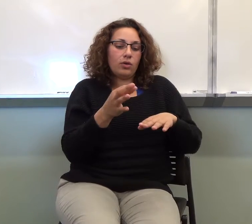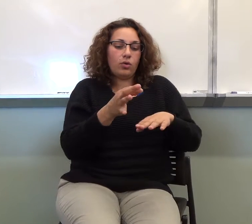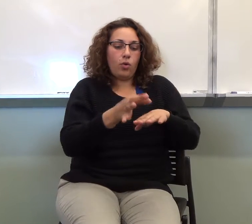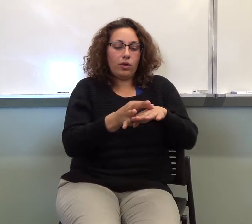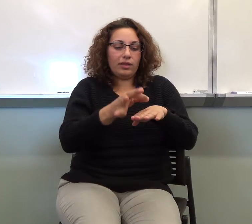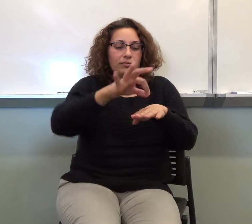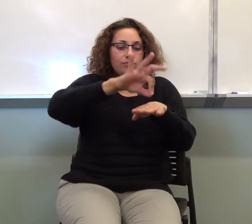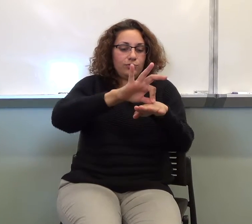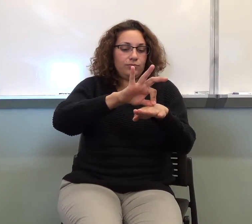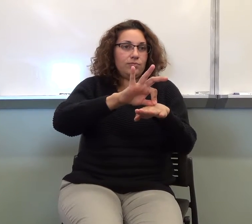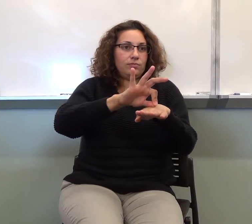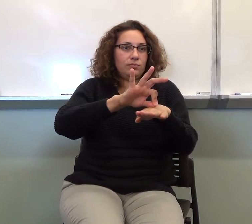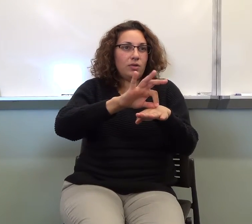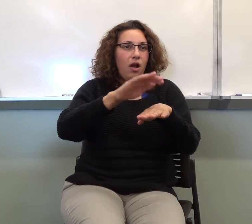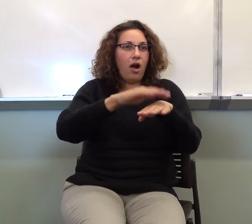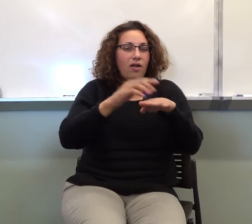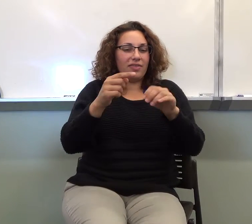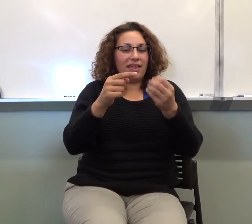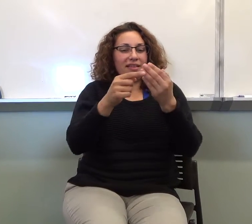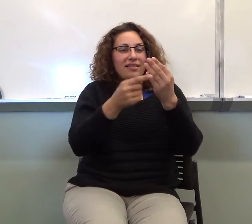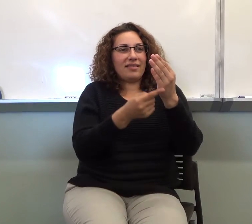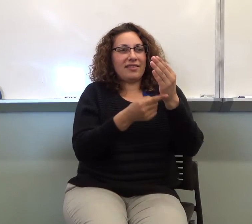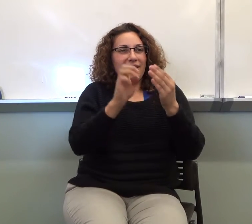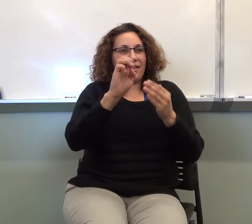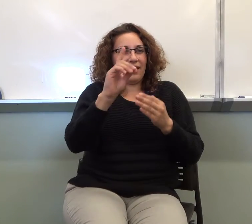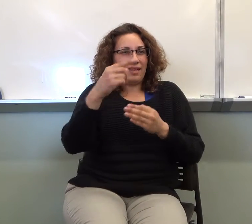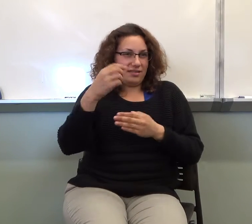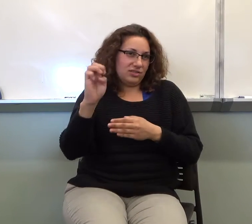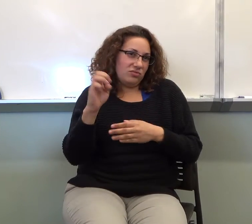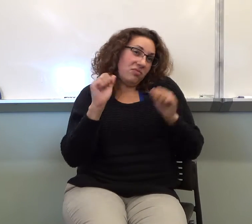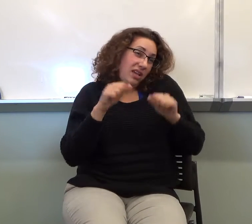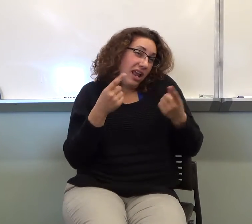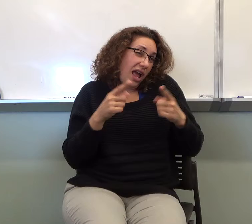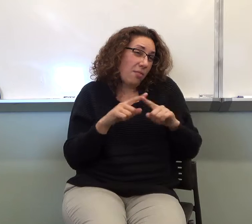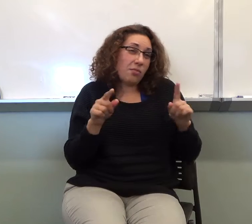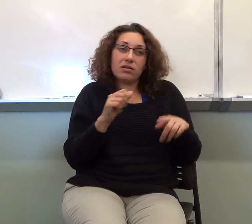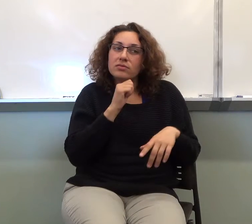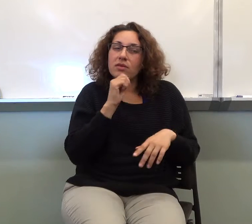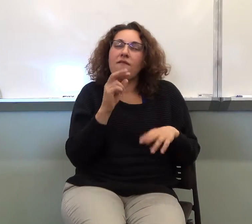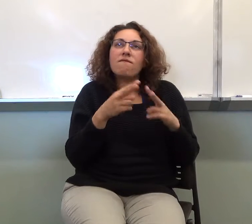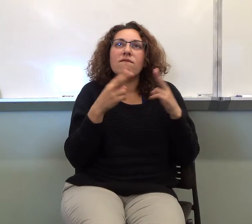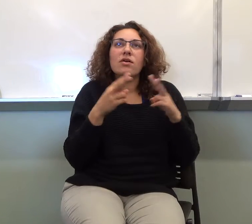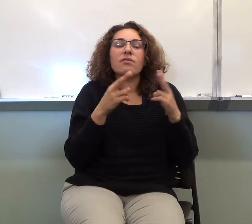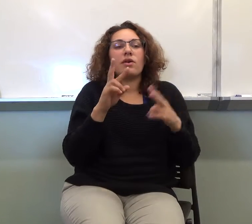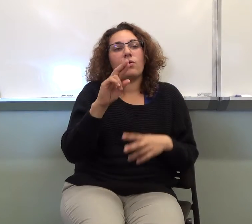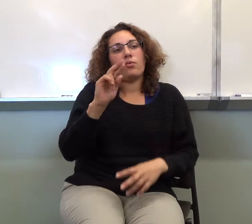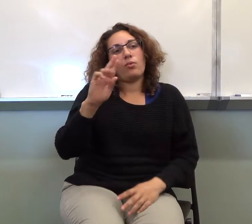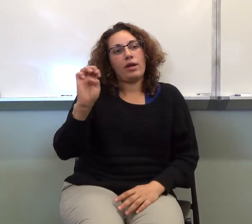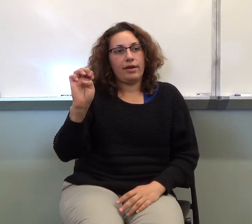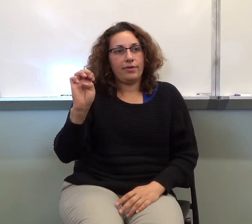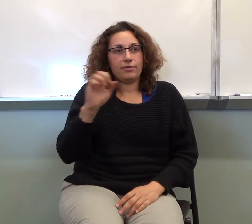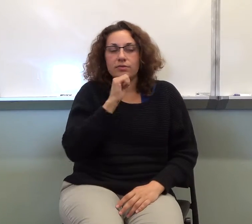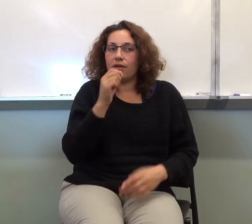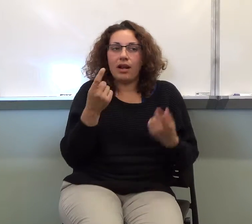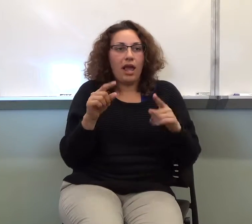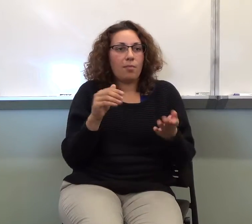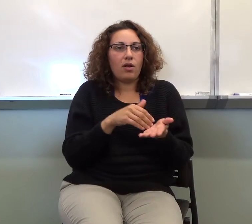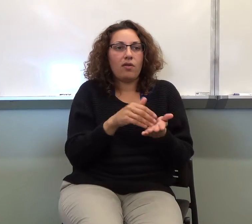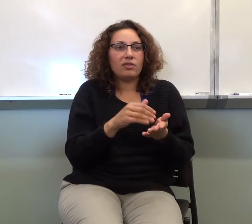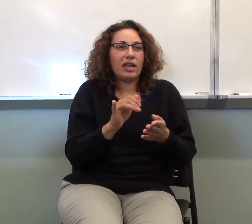outcomes. So that would be indicated with an H for the head and a T for the tail. Now, of course, you can't do that. It's too simple. Mathematics wants